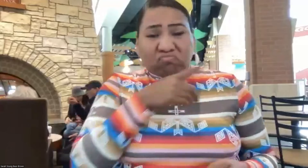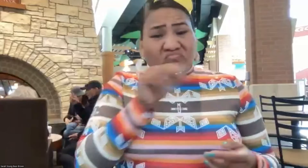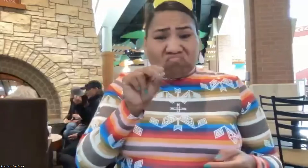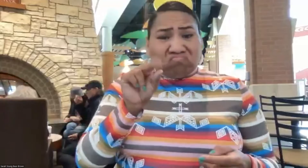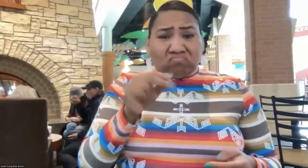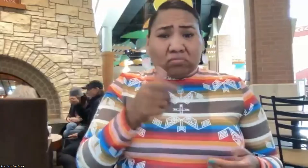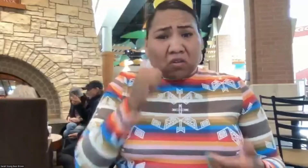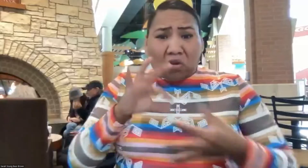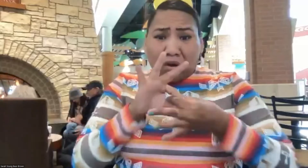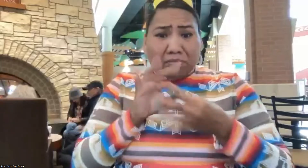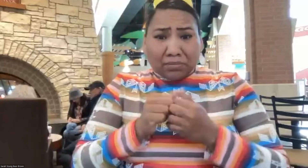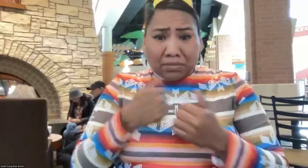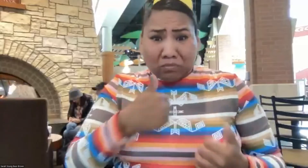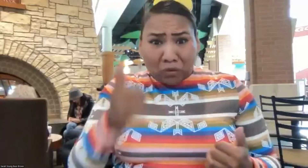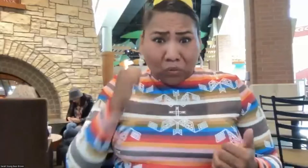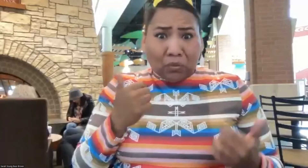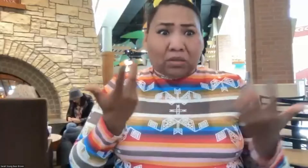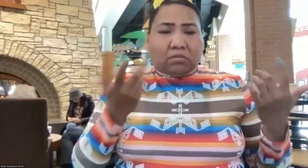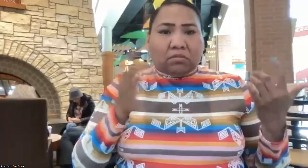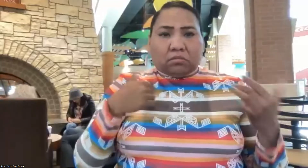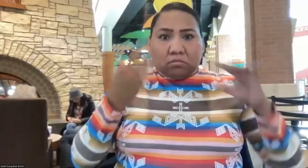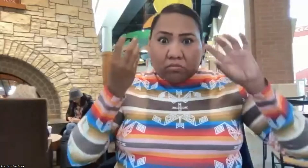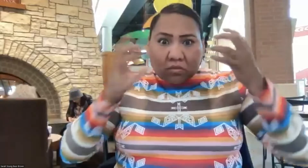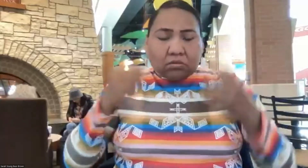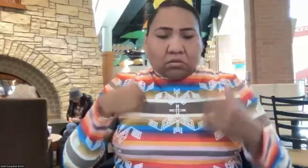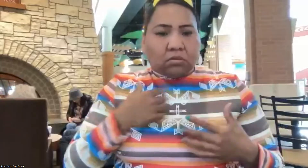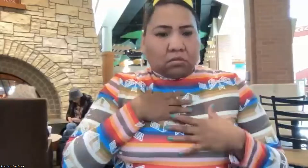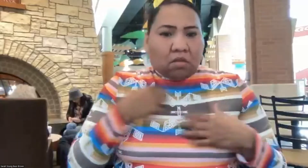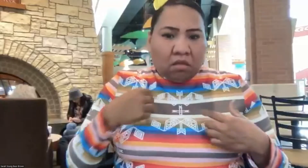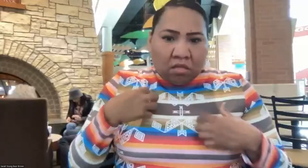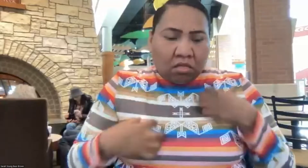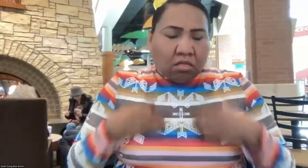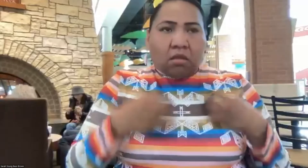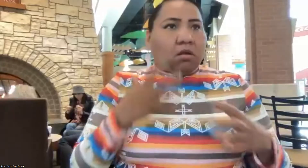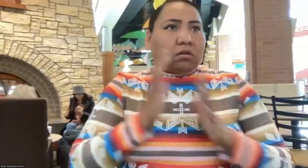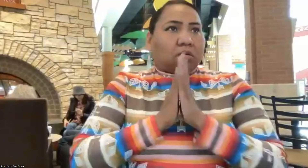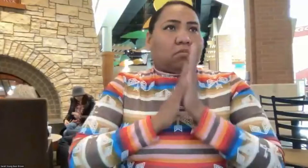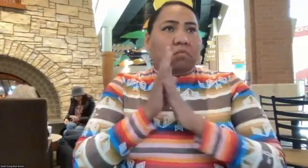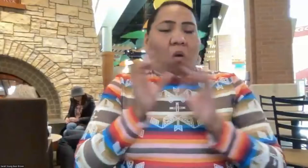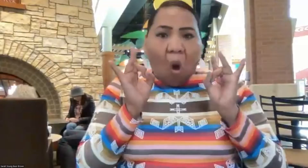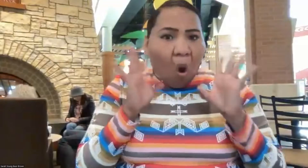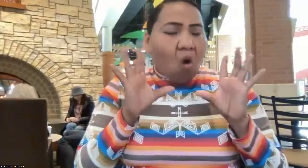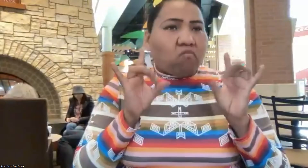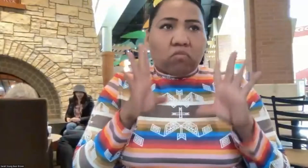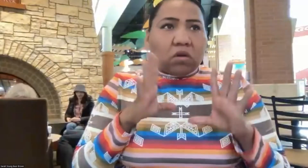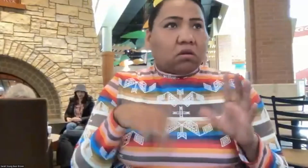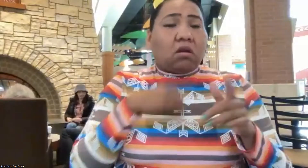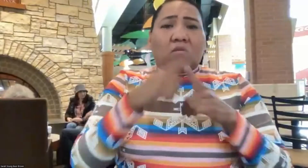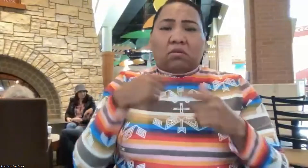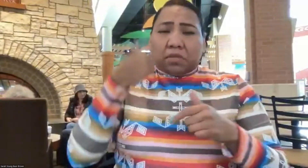had granted them permission to check my children, but they wouldn't cooperate with me. I was cooperating and I was doing everything, like I